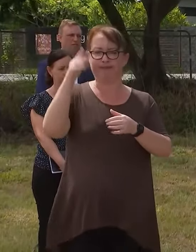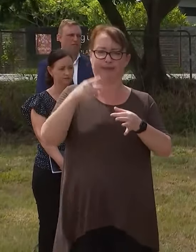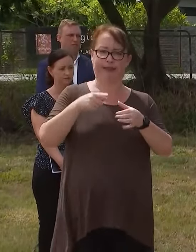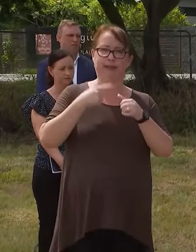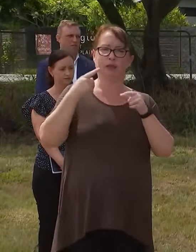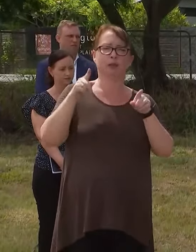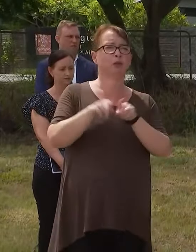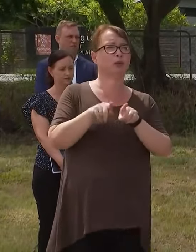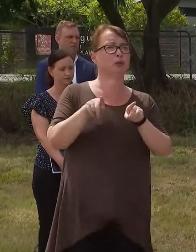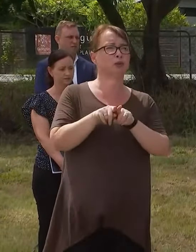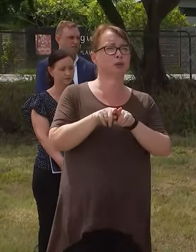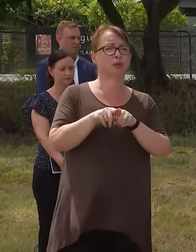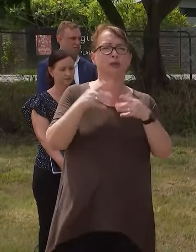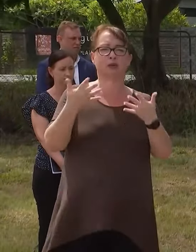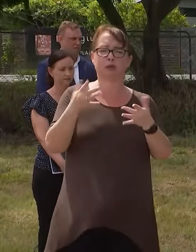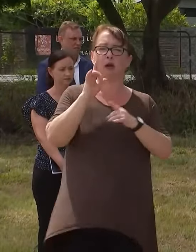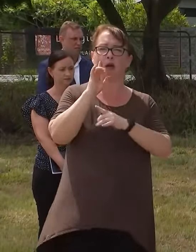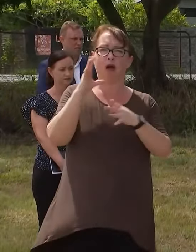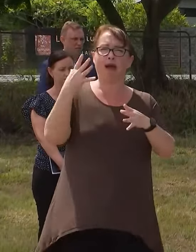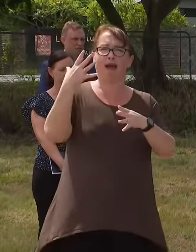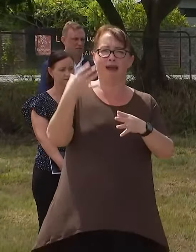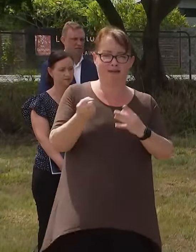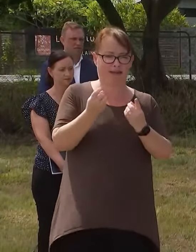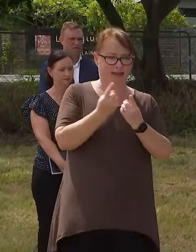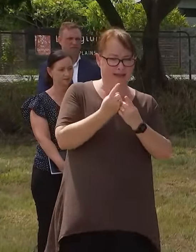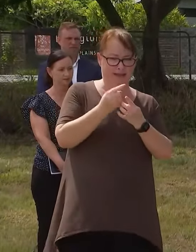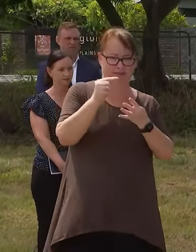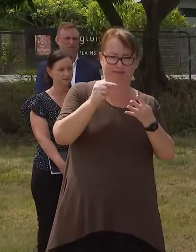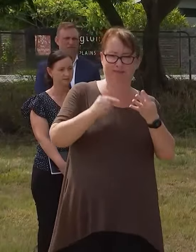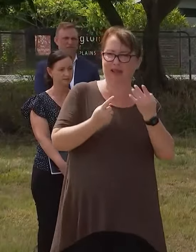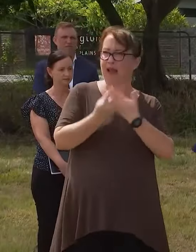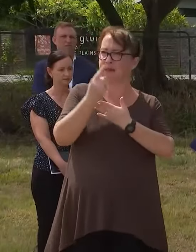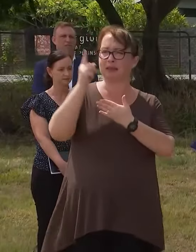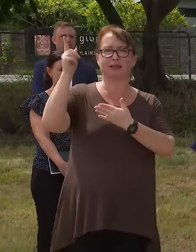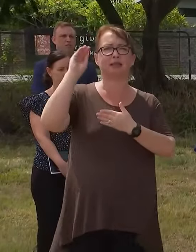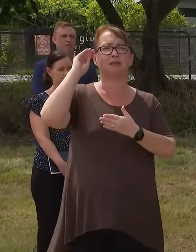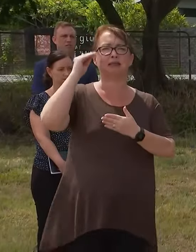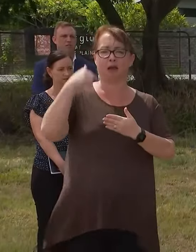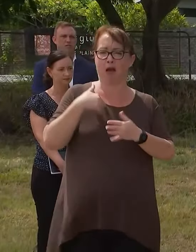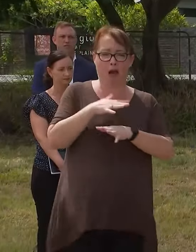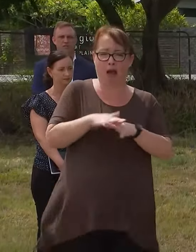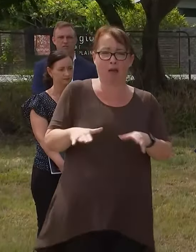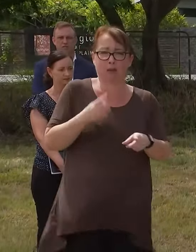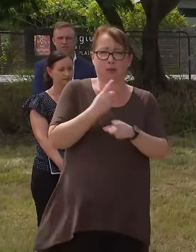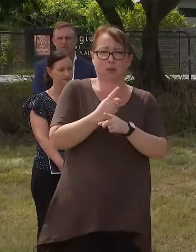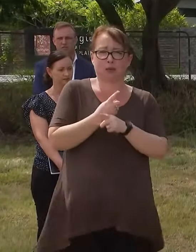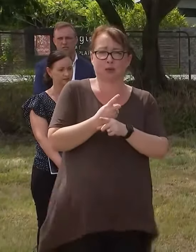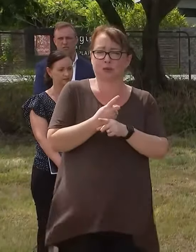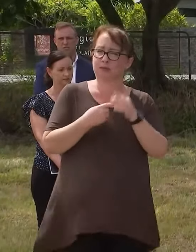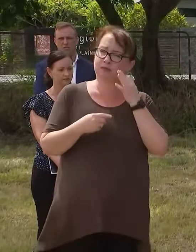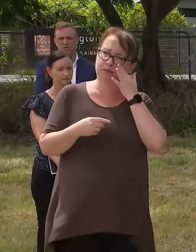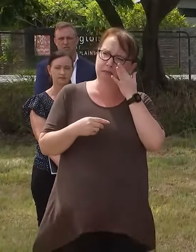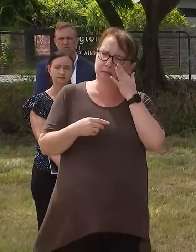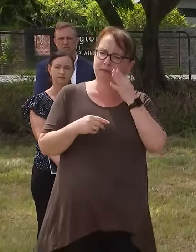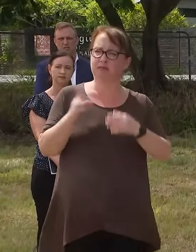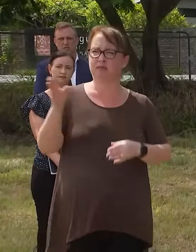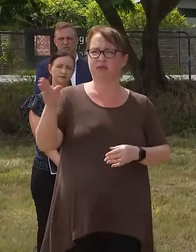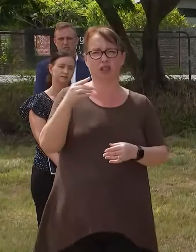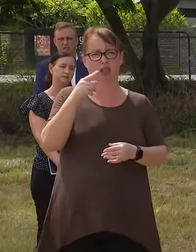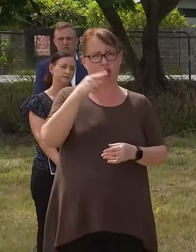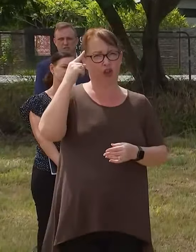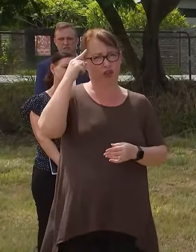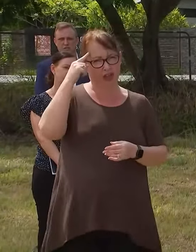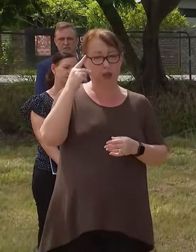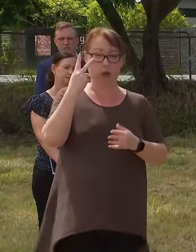obviously, there are matters before the committee. I cannot talk about those matters. Did you think it was strange that someone brought this matter to you